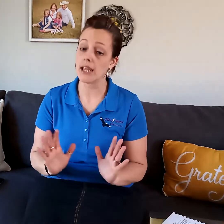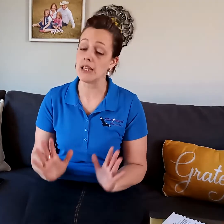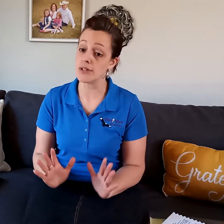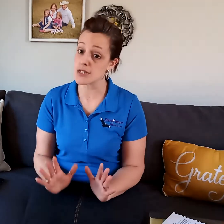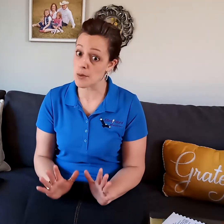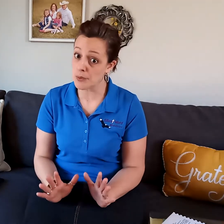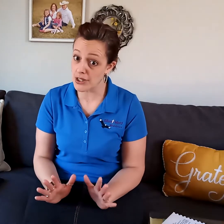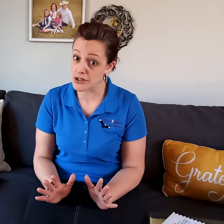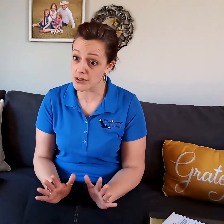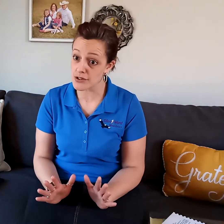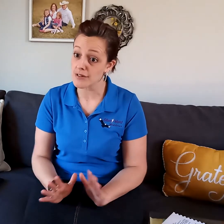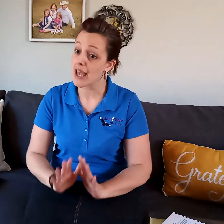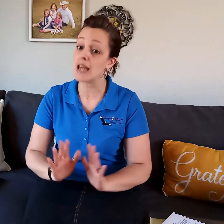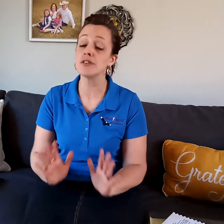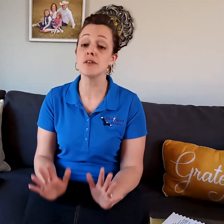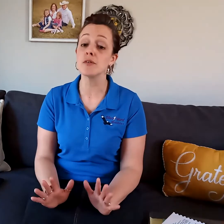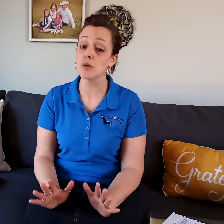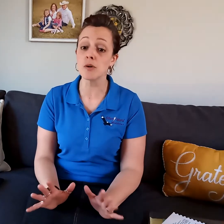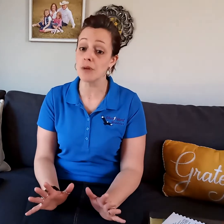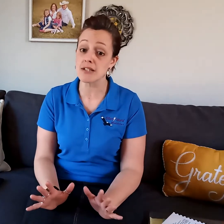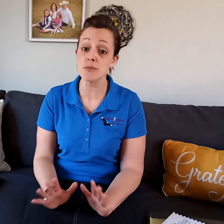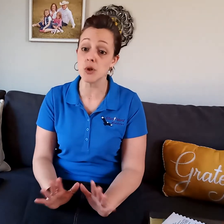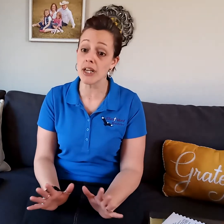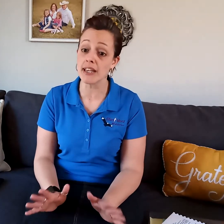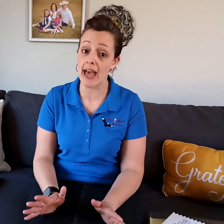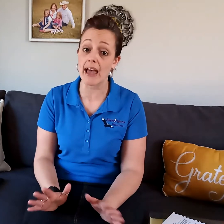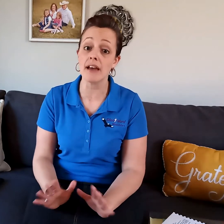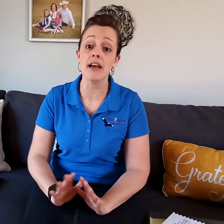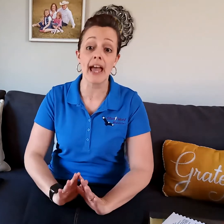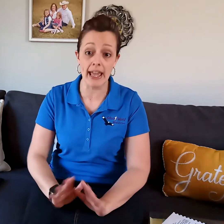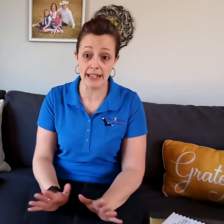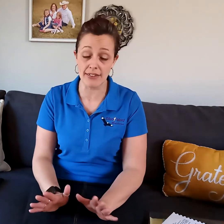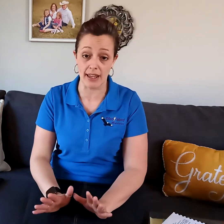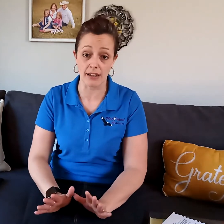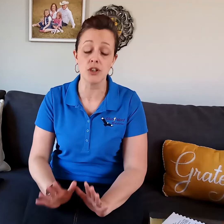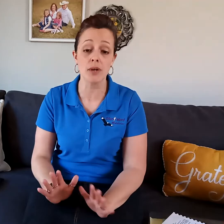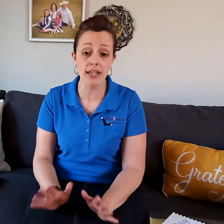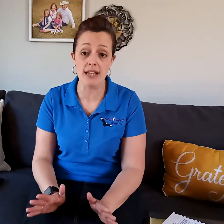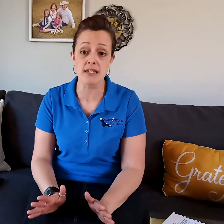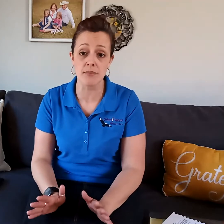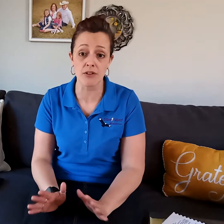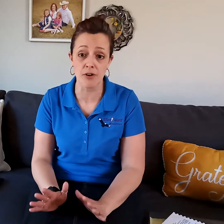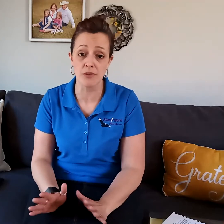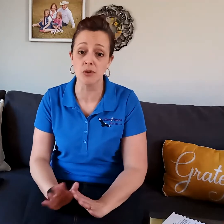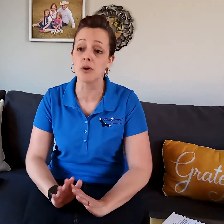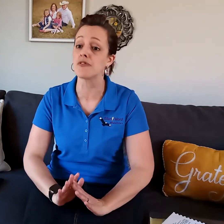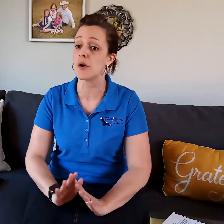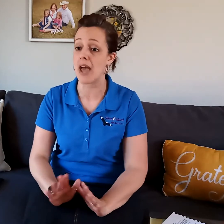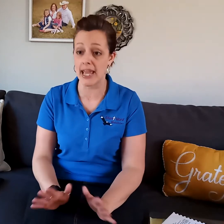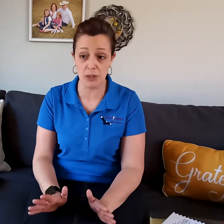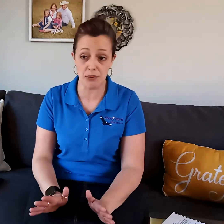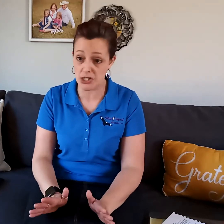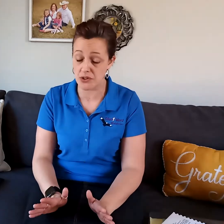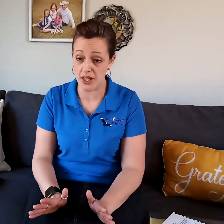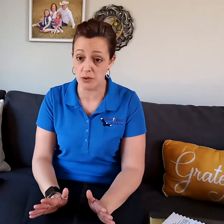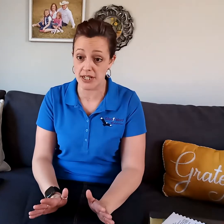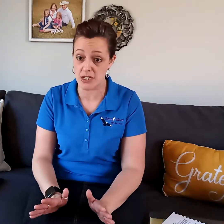even some preachers, and Lord bless them, you can get anything. You can get something from the Lord from any preacher that you listen